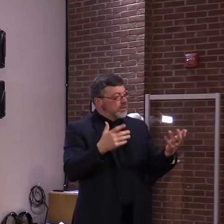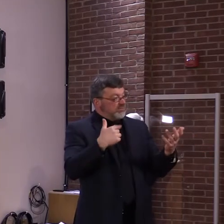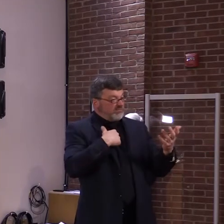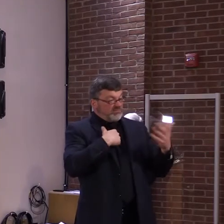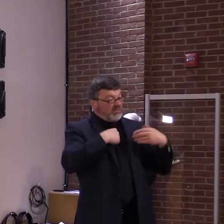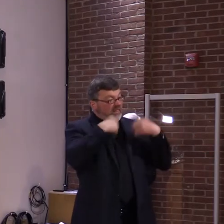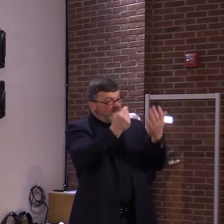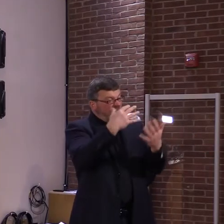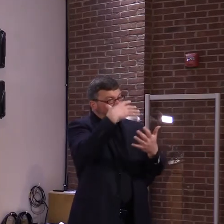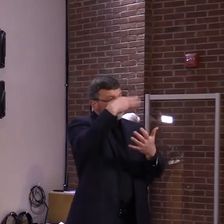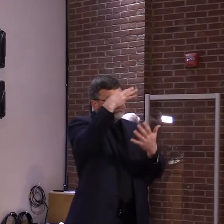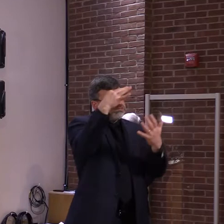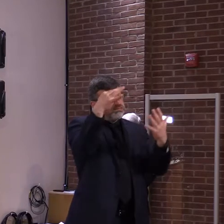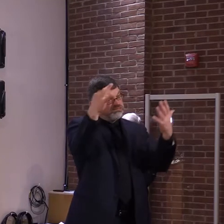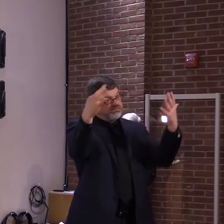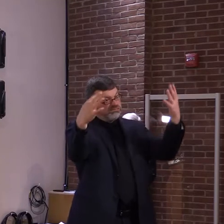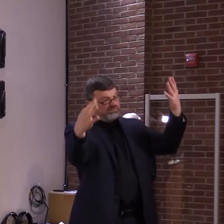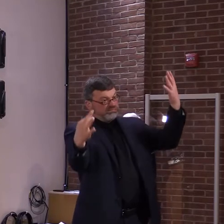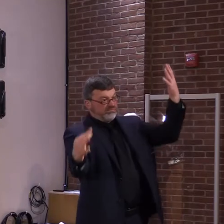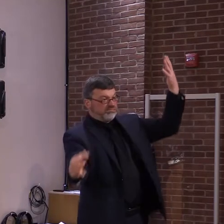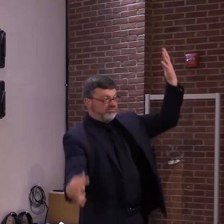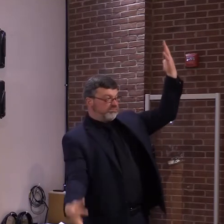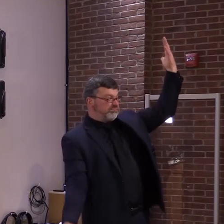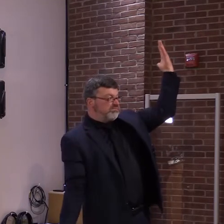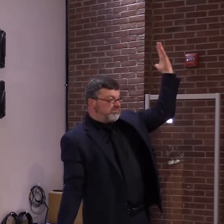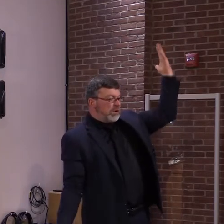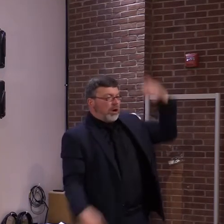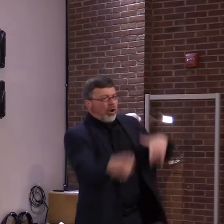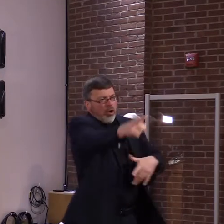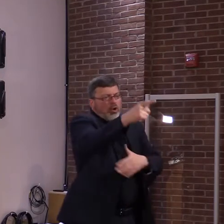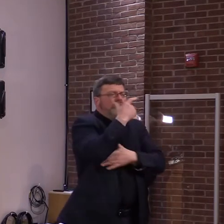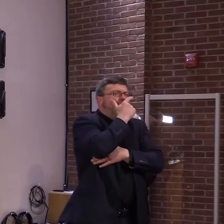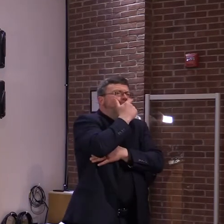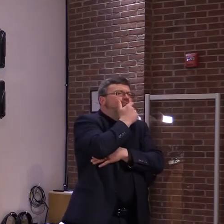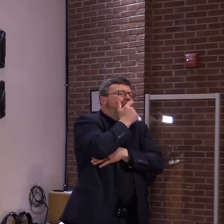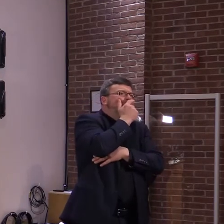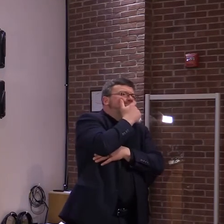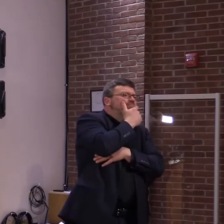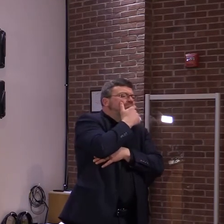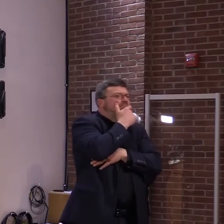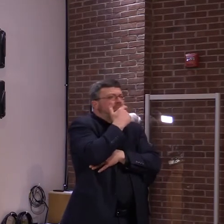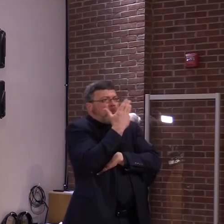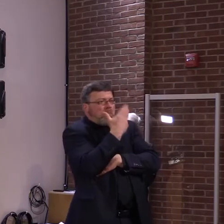them. We've been sharing these opportunities on our